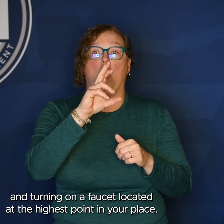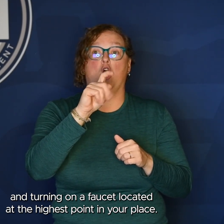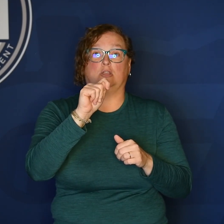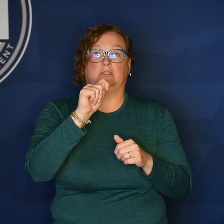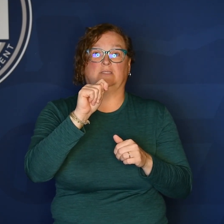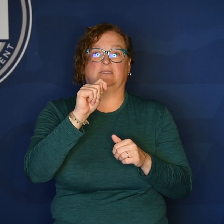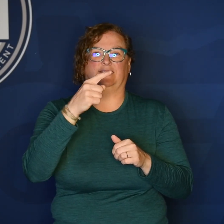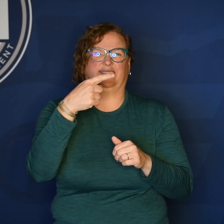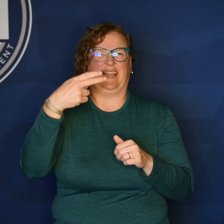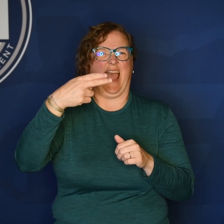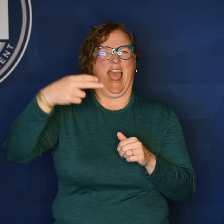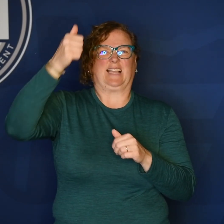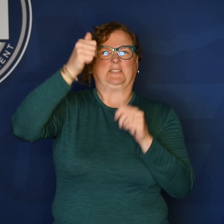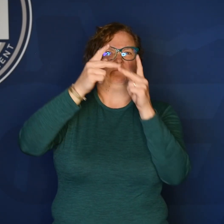place.